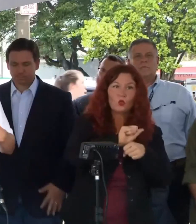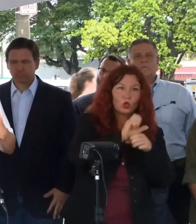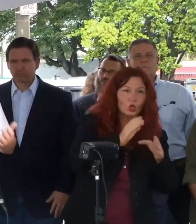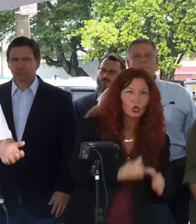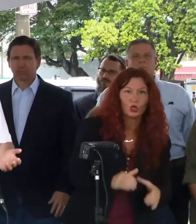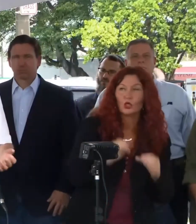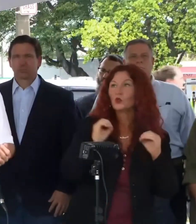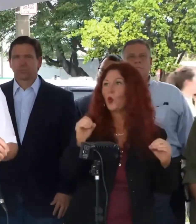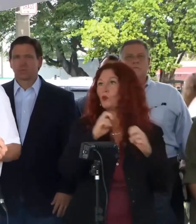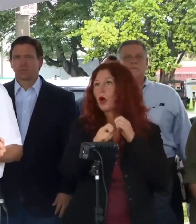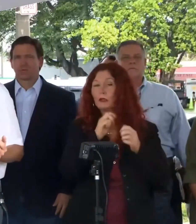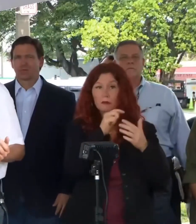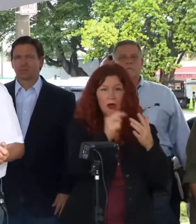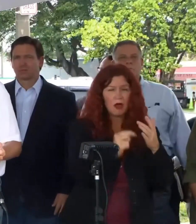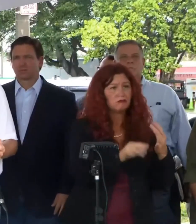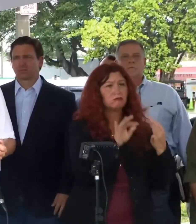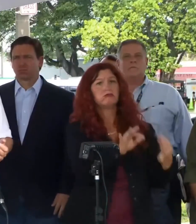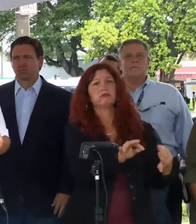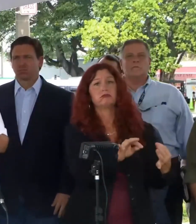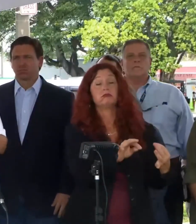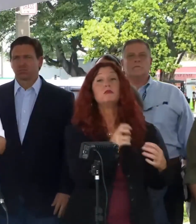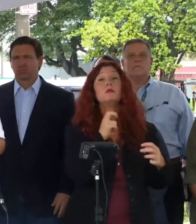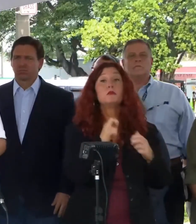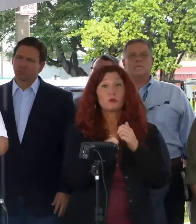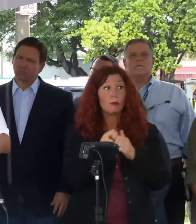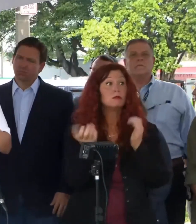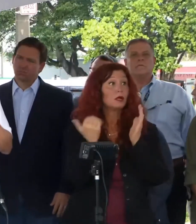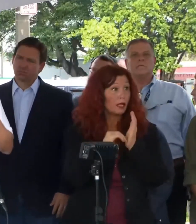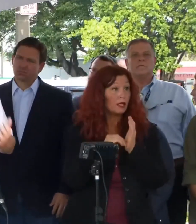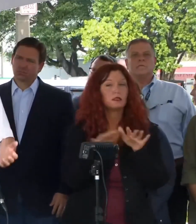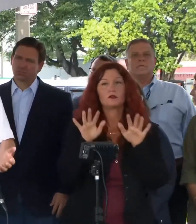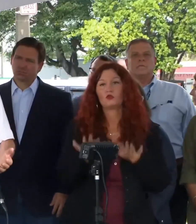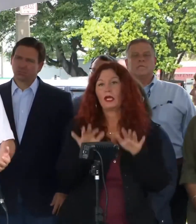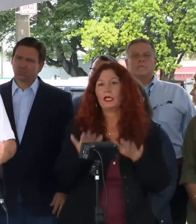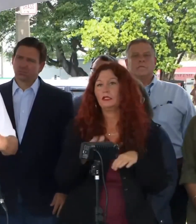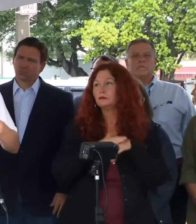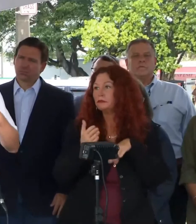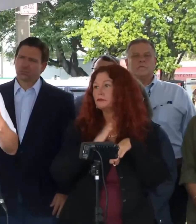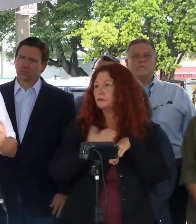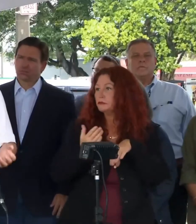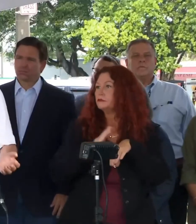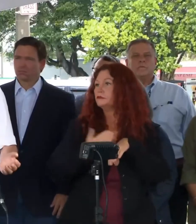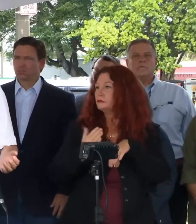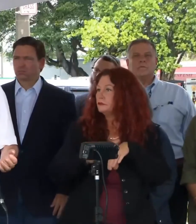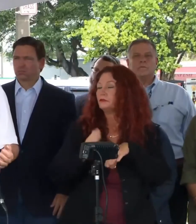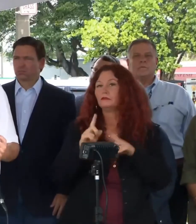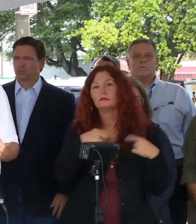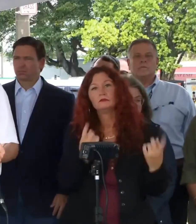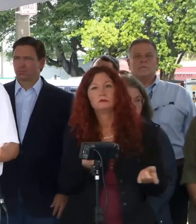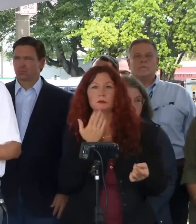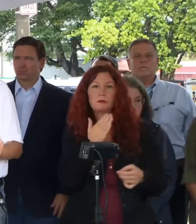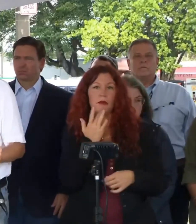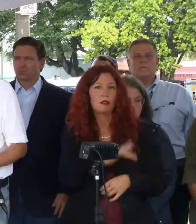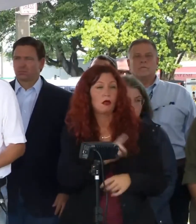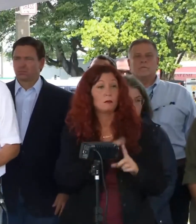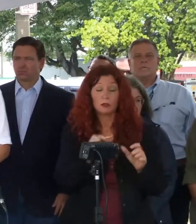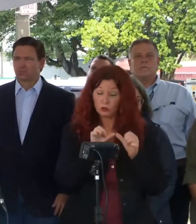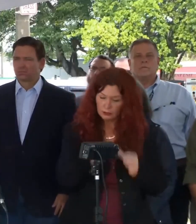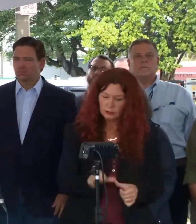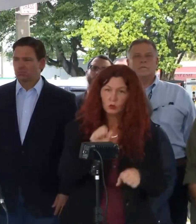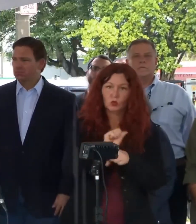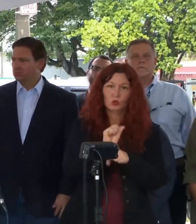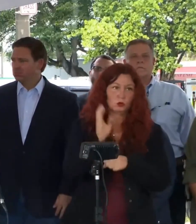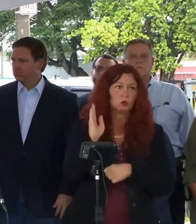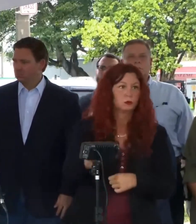on by some rain. But thankfully, it looks like that's clearing. But the work will go on. We will continue to work at 100%. Thank